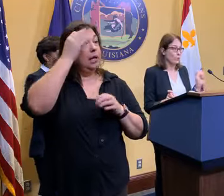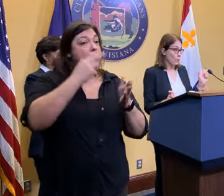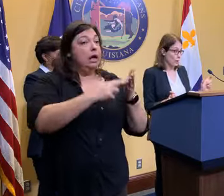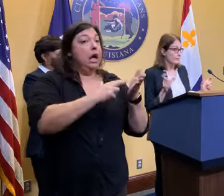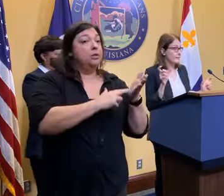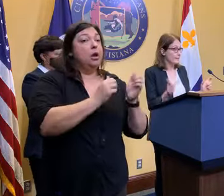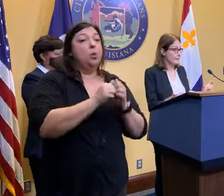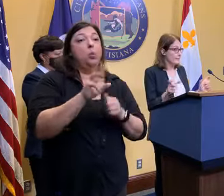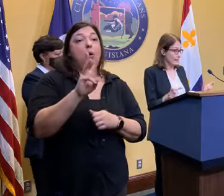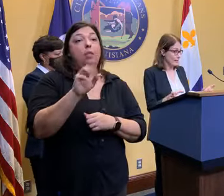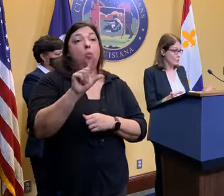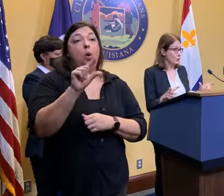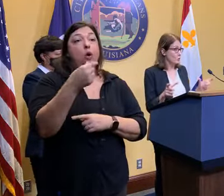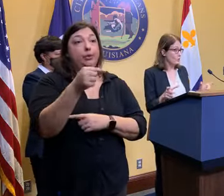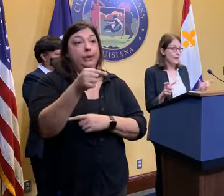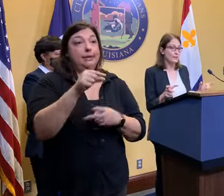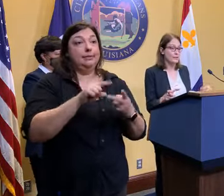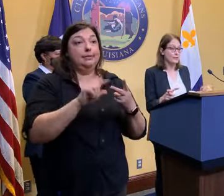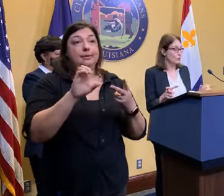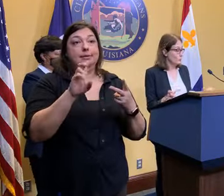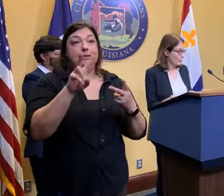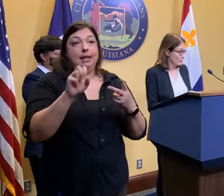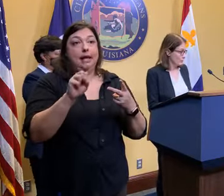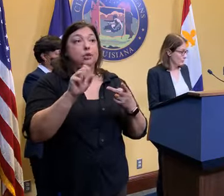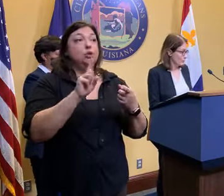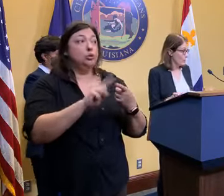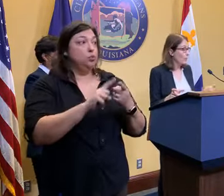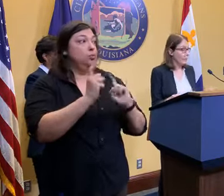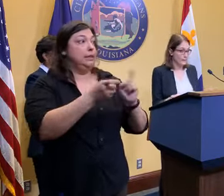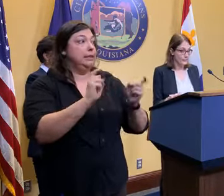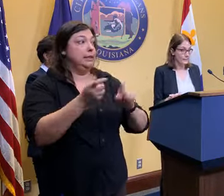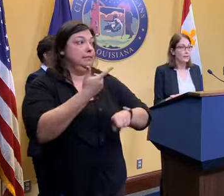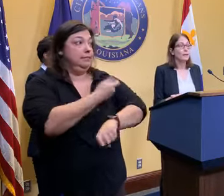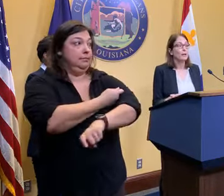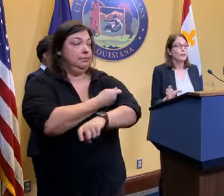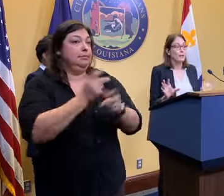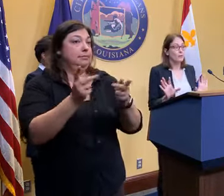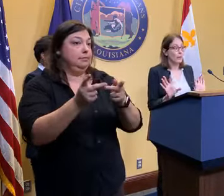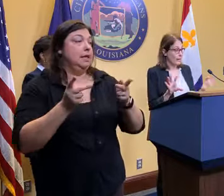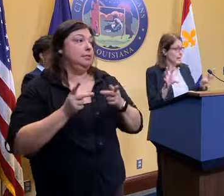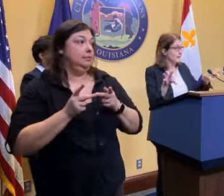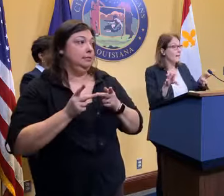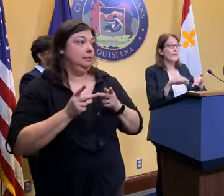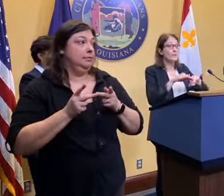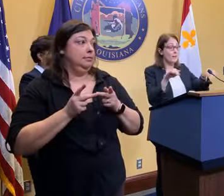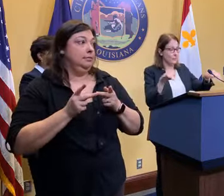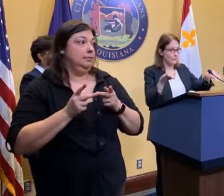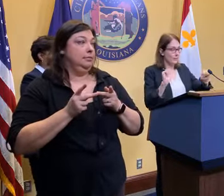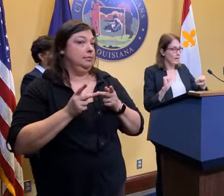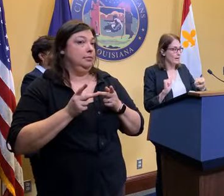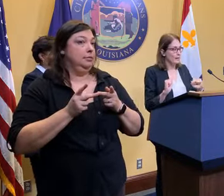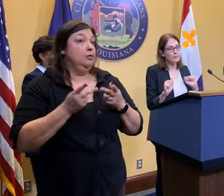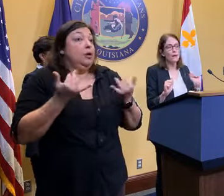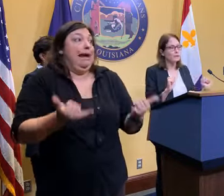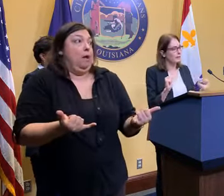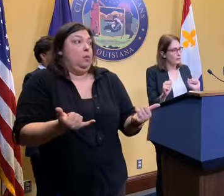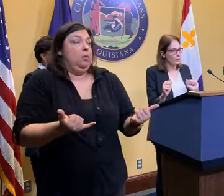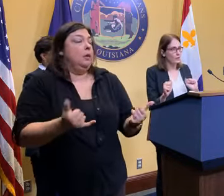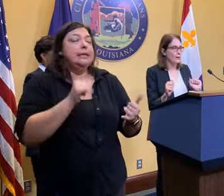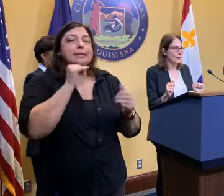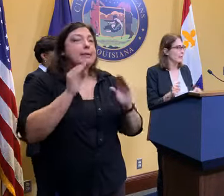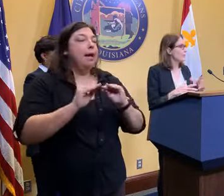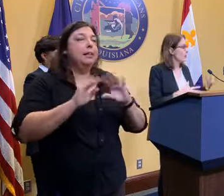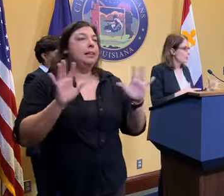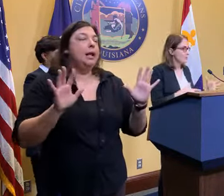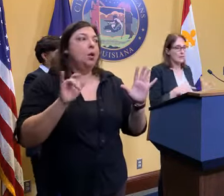contracted with Walgreens and CVS to be vaccine distribution points as a minimum, right? And it's not clear